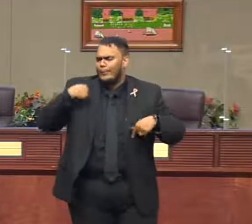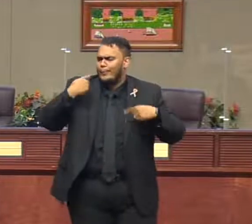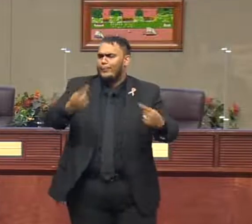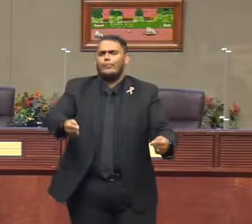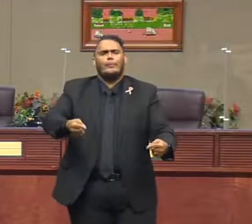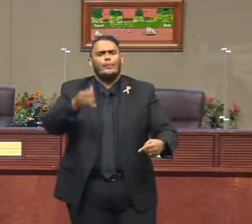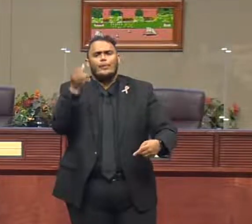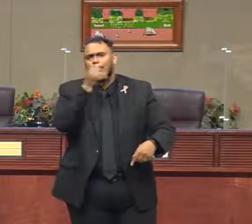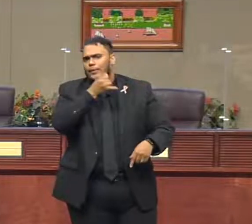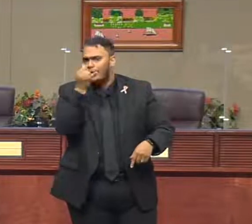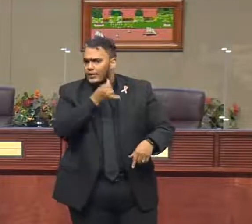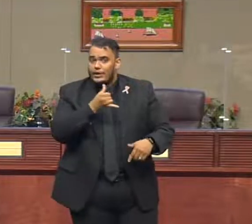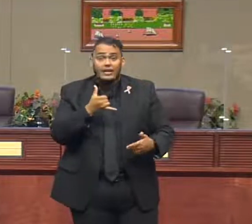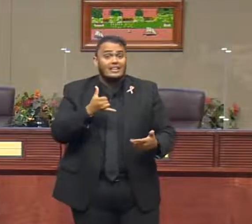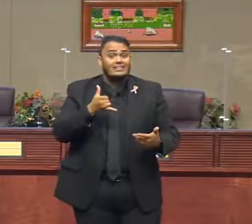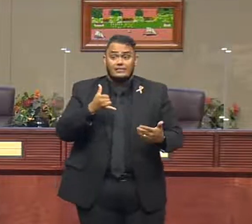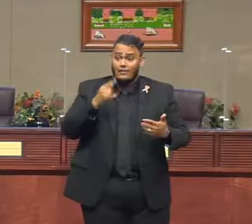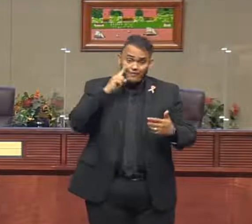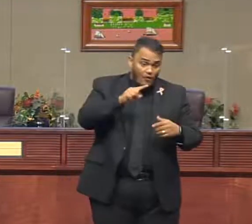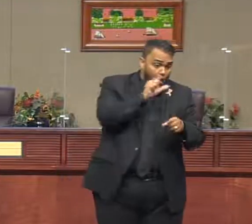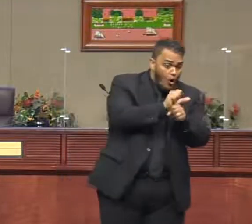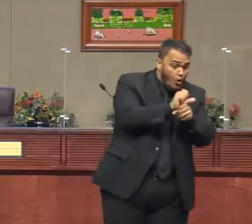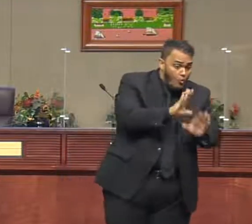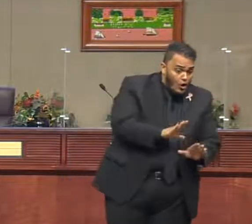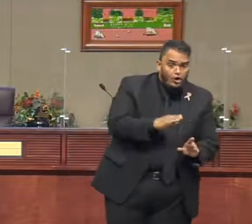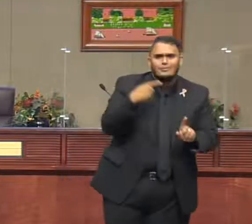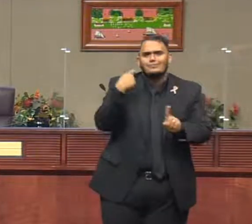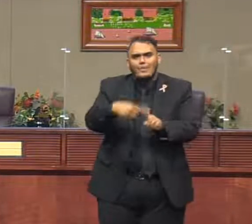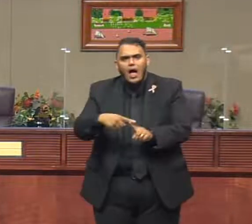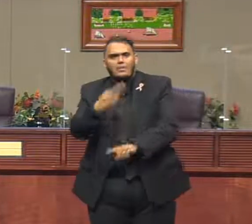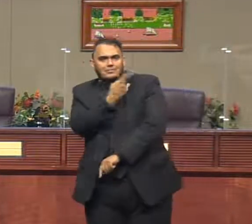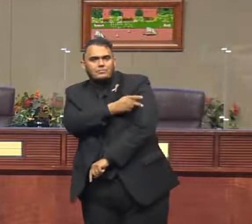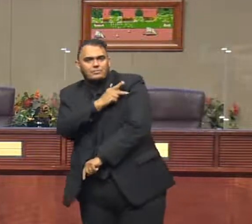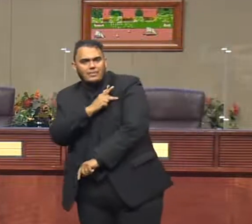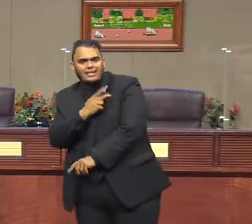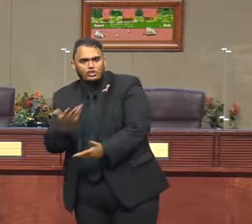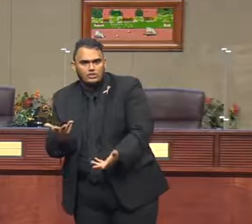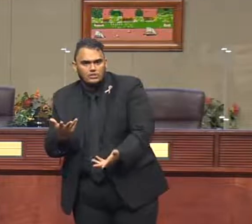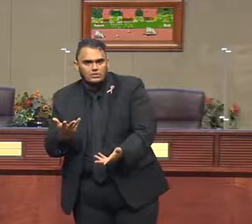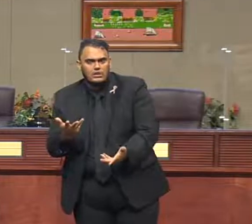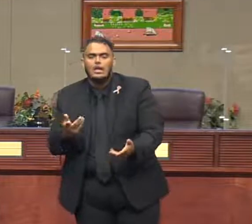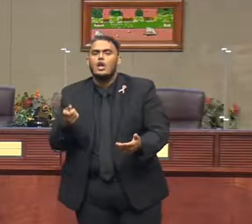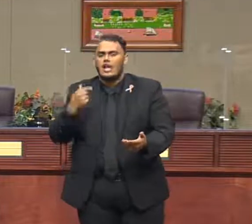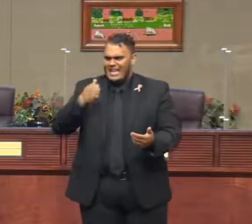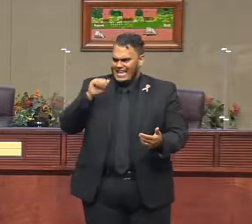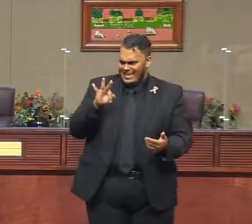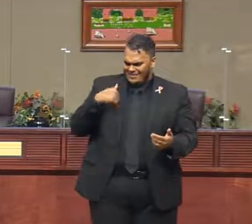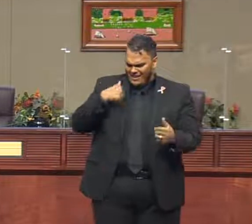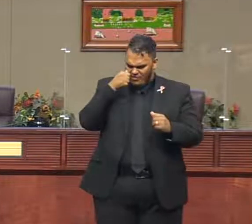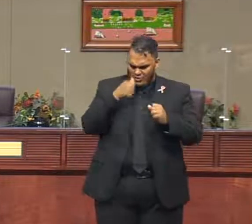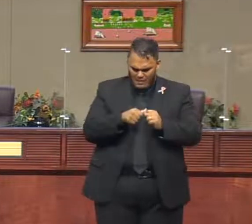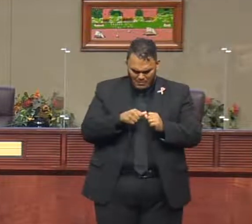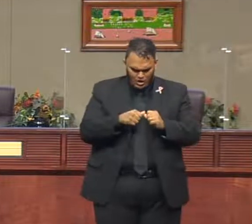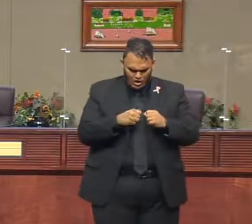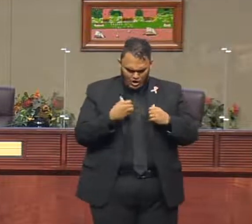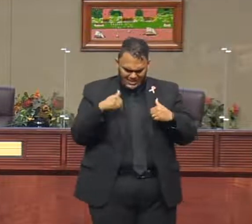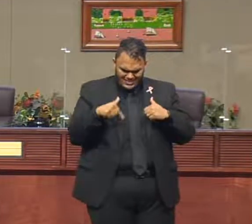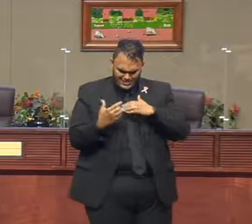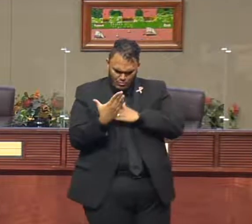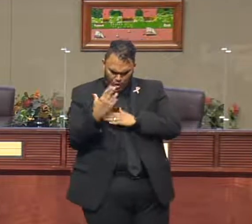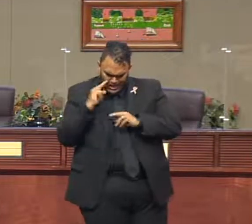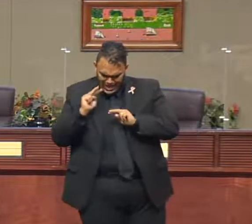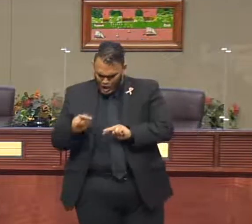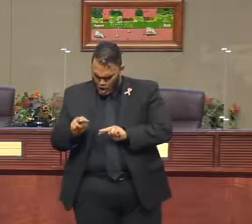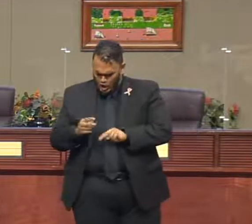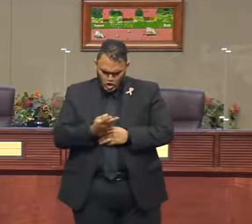residents. If I recall the data correctly, when I looked this morning, there were 2 employees and 1 resident in all